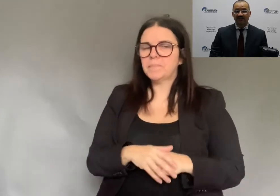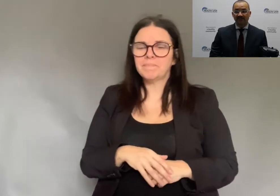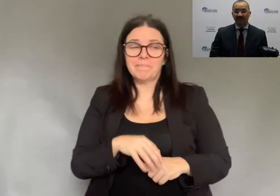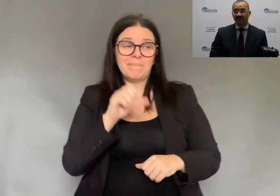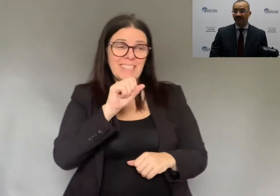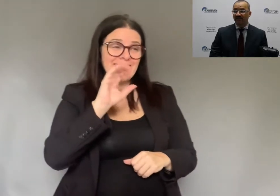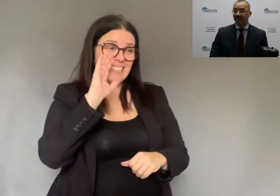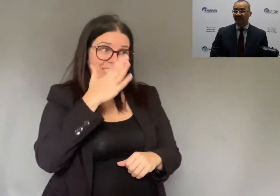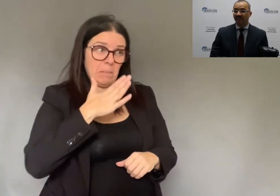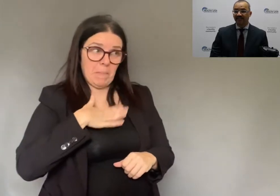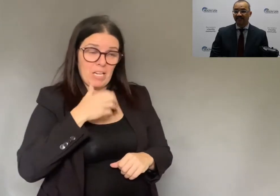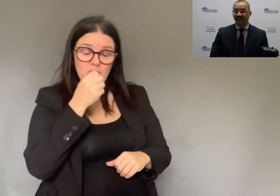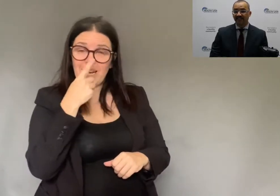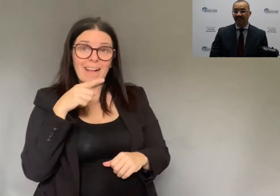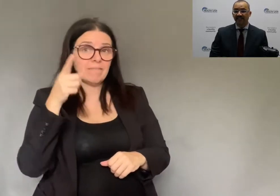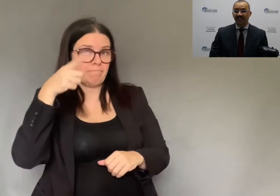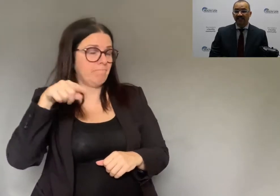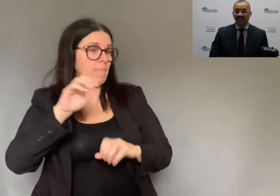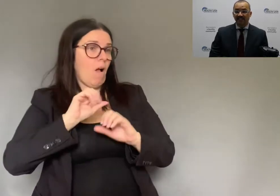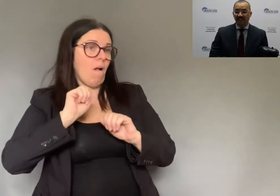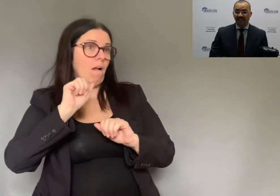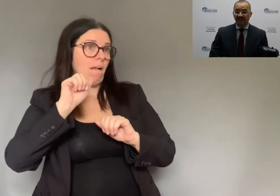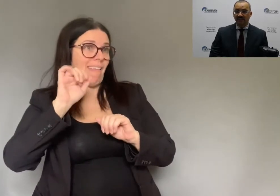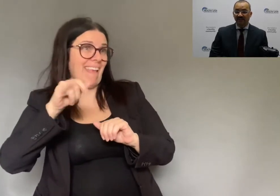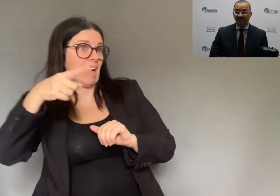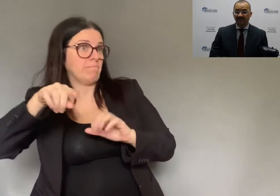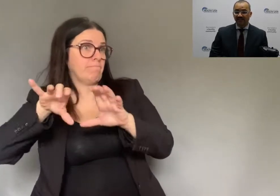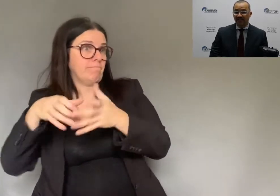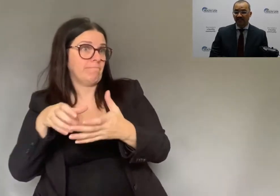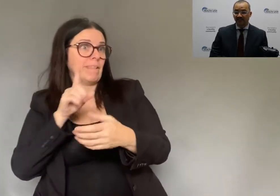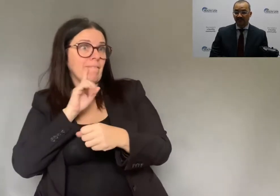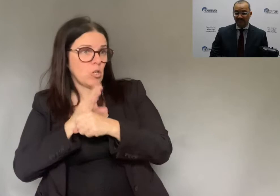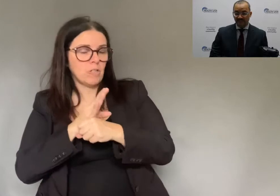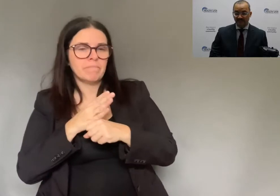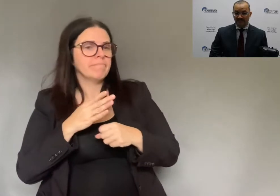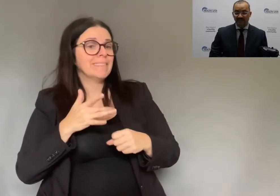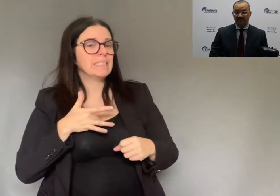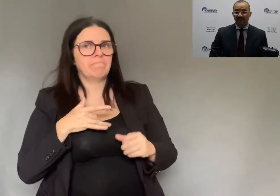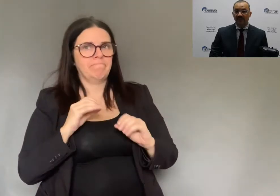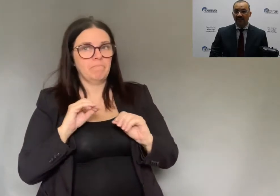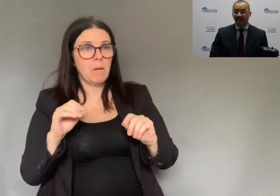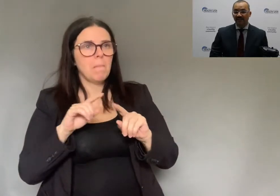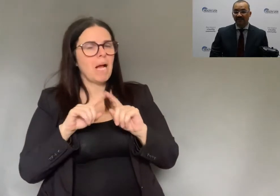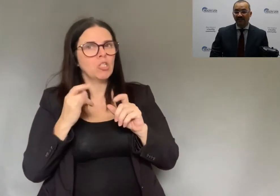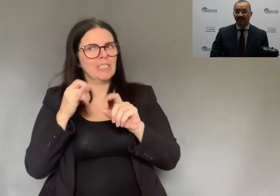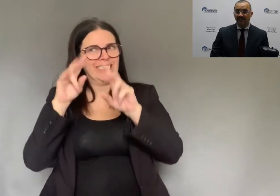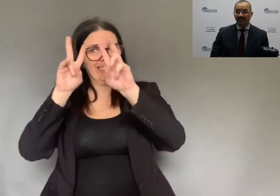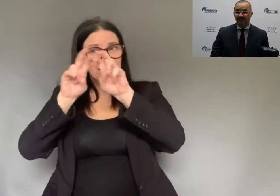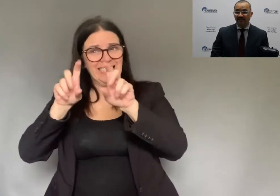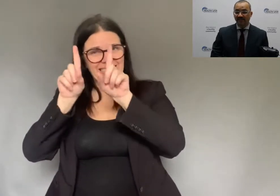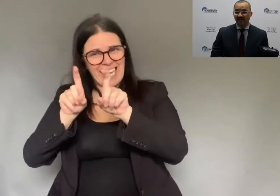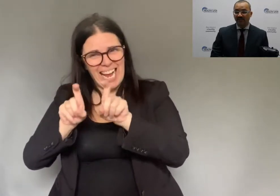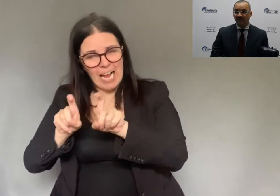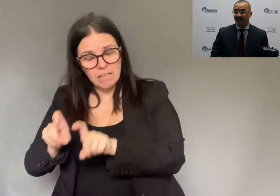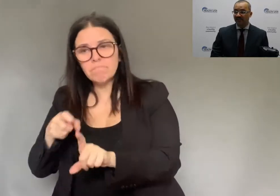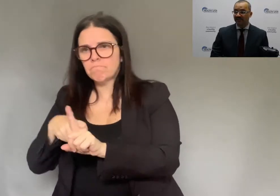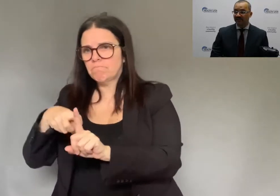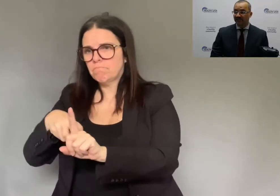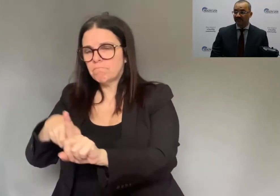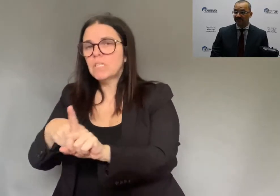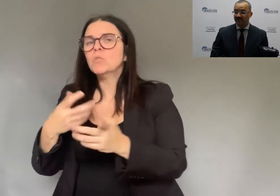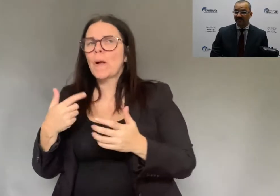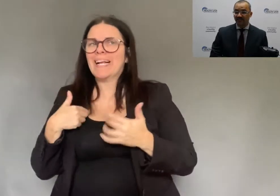are all just result of mass testing, and we are investigating those cases as well to identify what